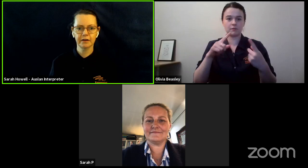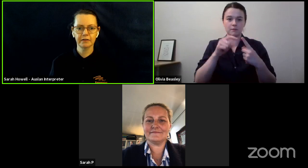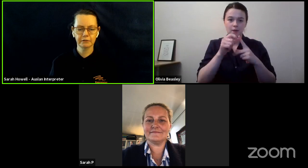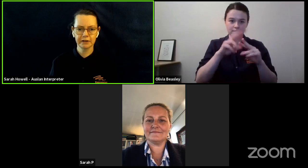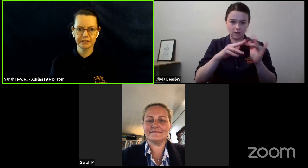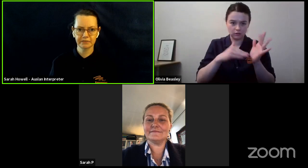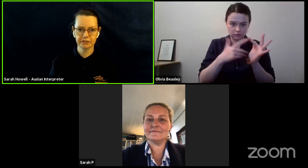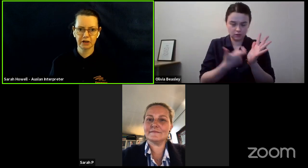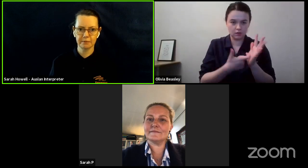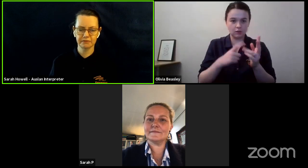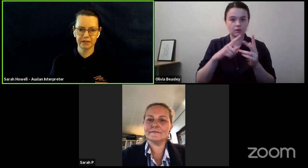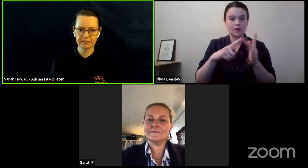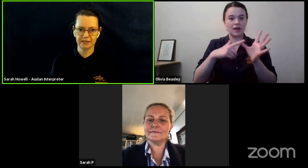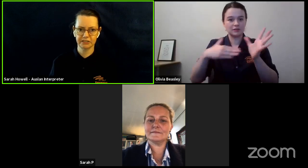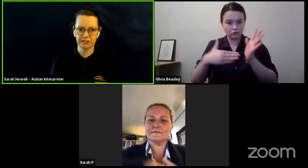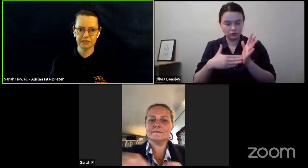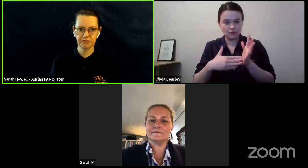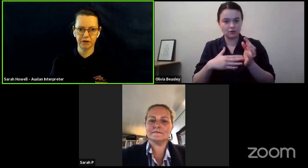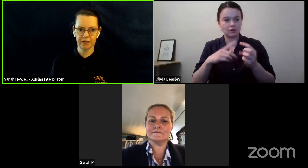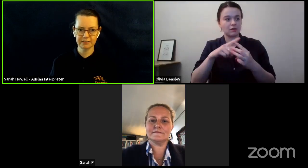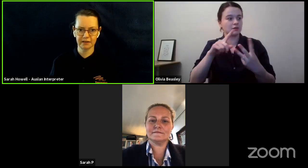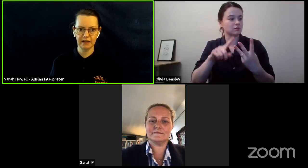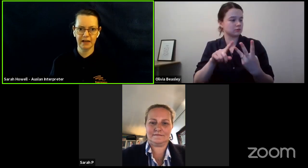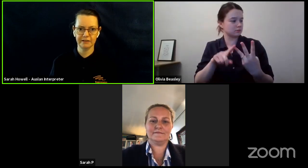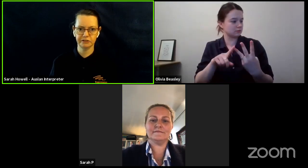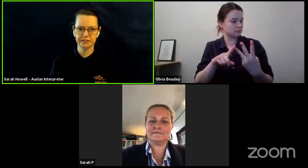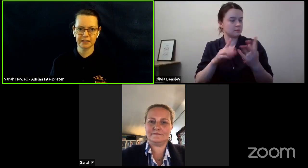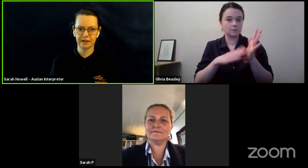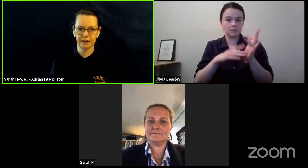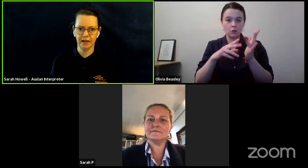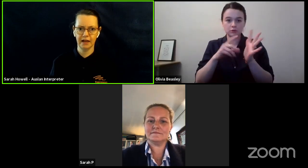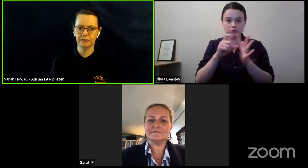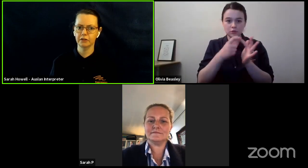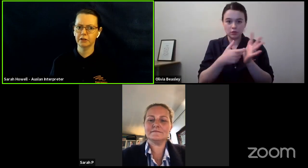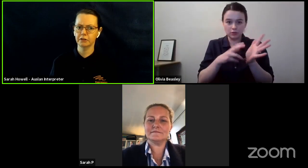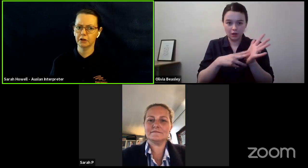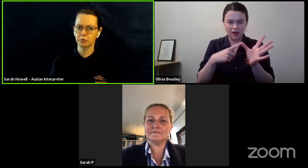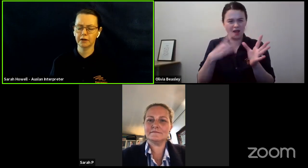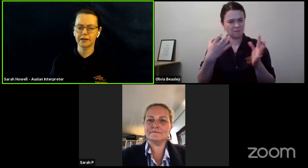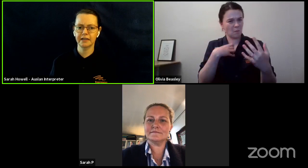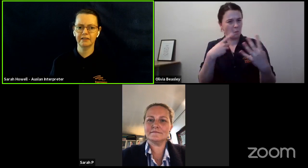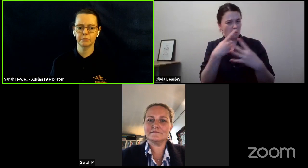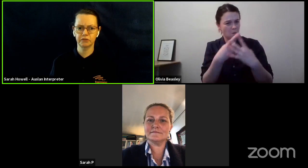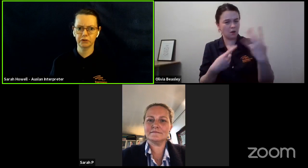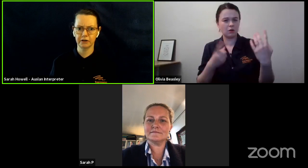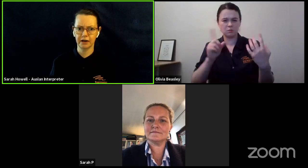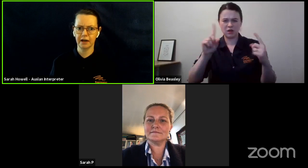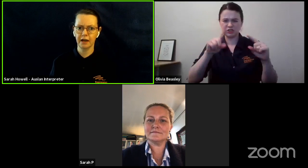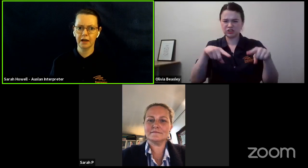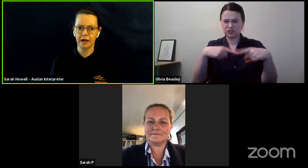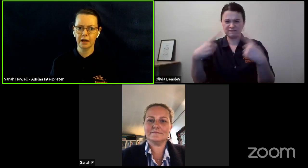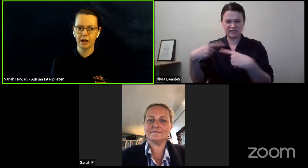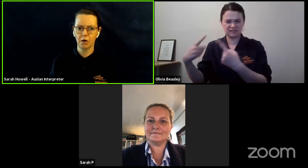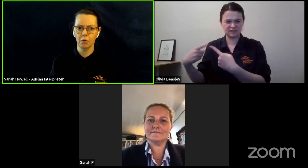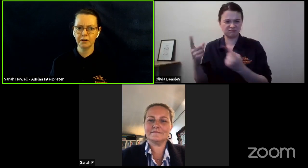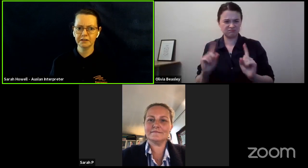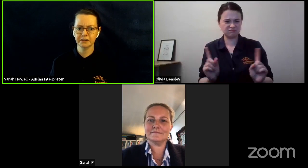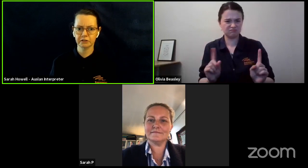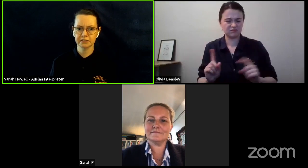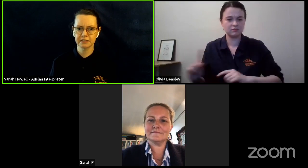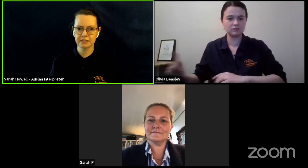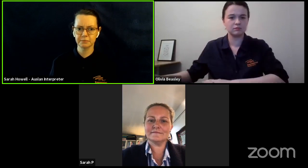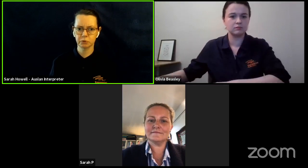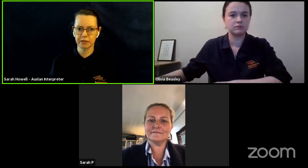Sarah, there are three different types of vaccinations: Pfizer, AstraZeneca, and the third one is Moderna. What